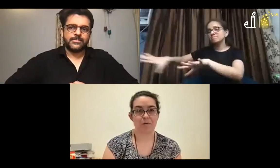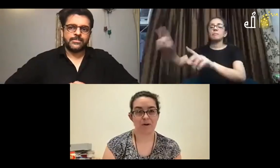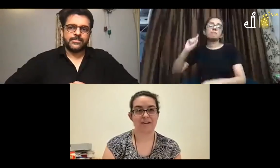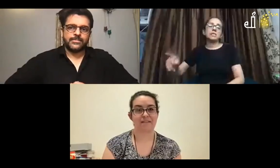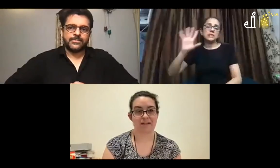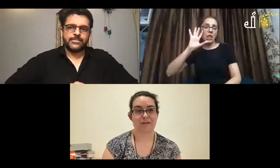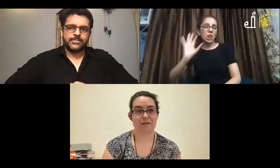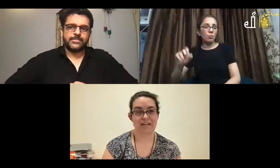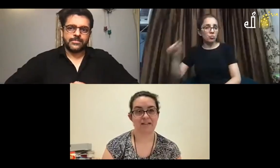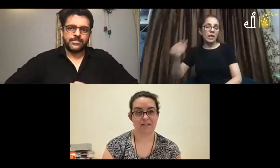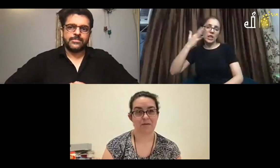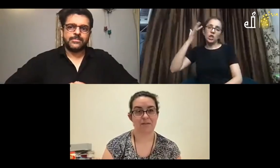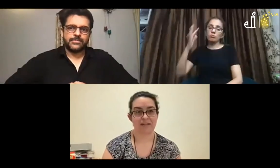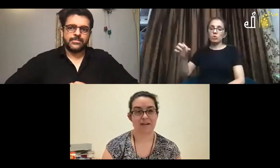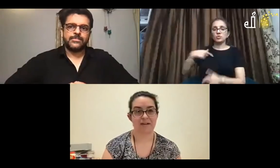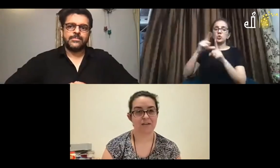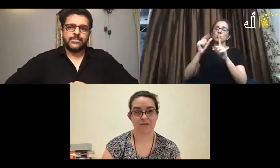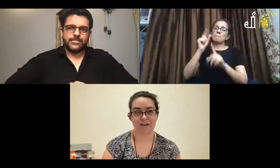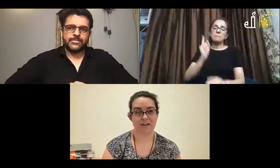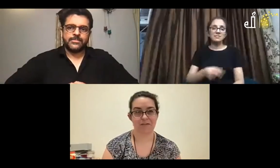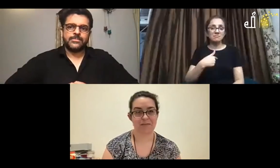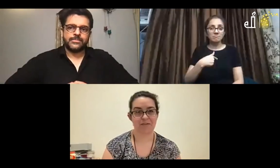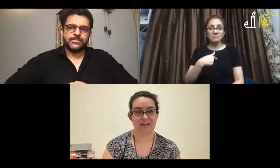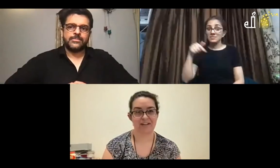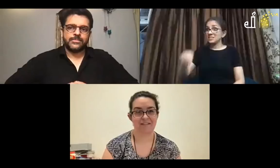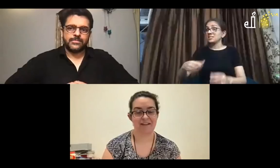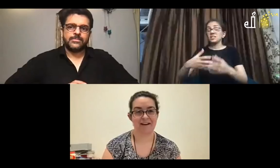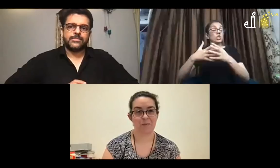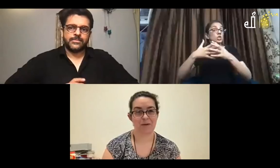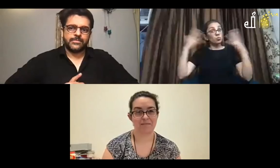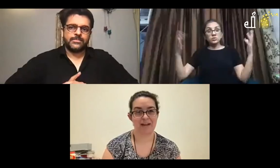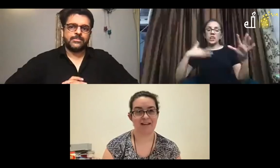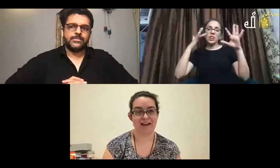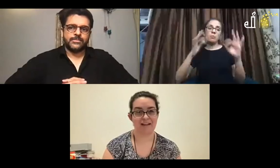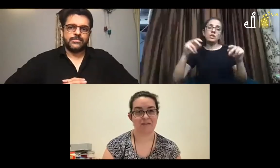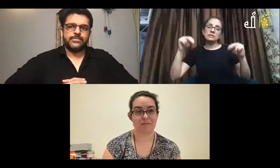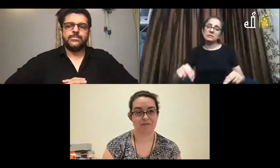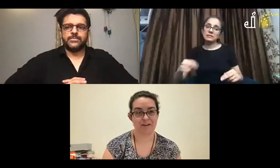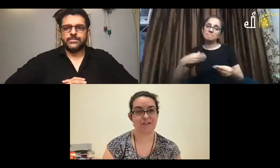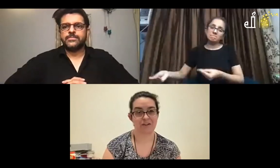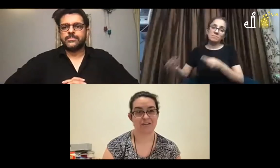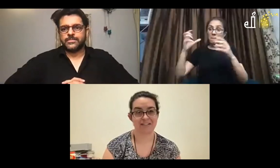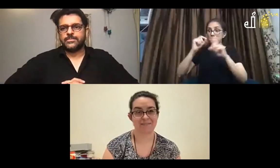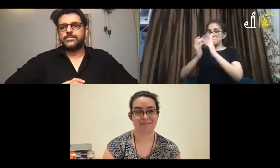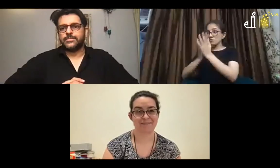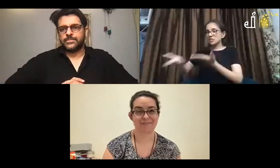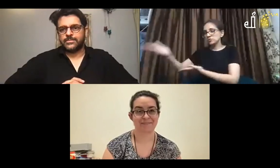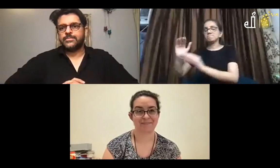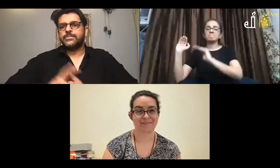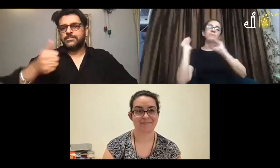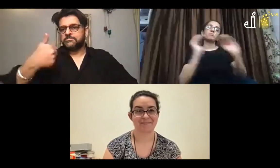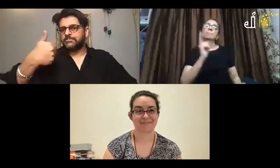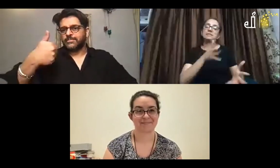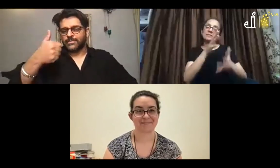very important thing that we can do. It's a huge contribution that we can make as professionals.